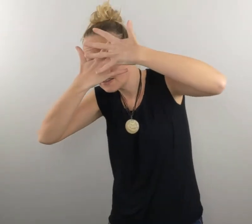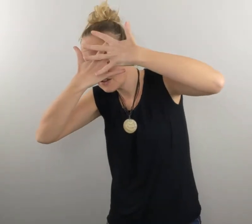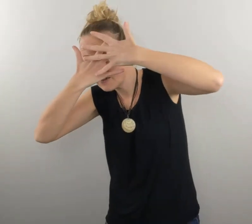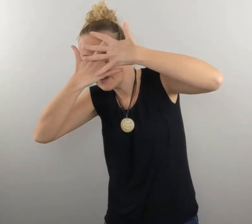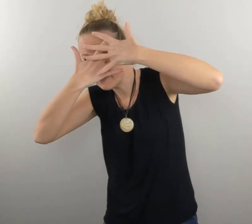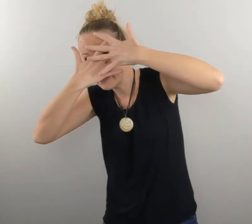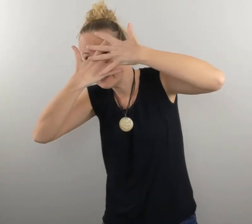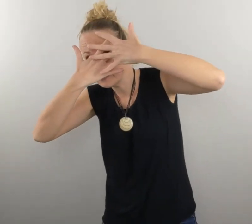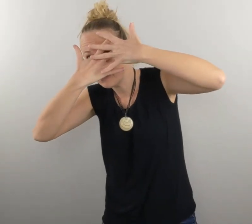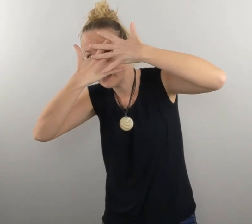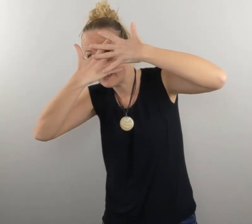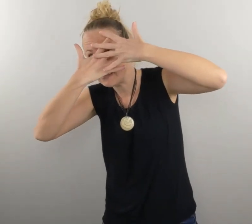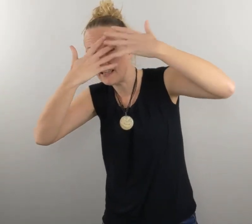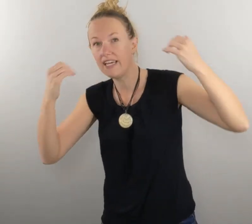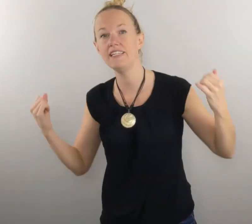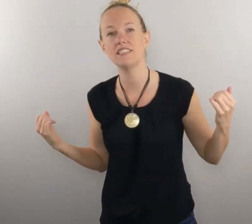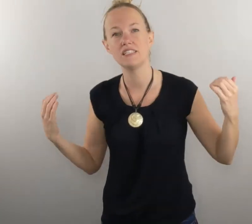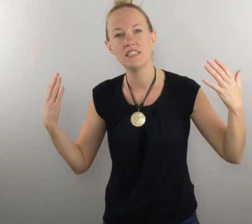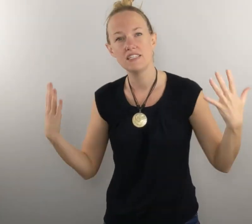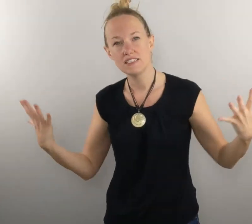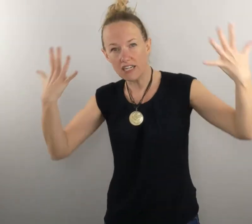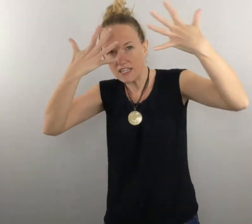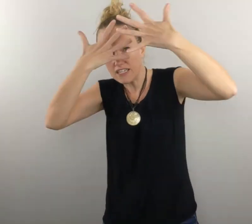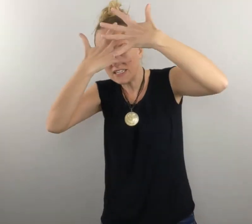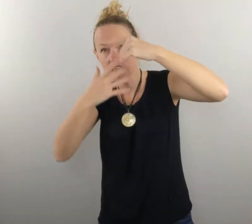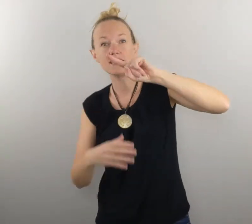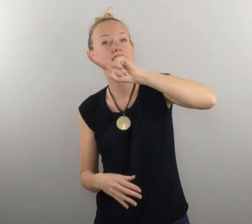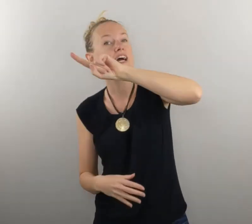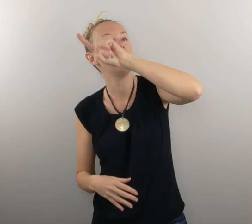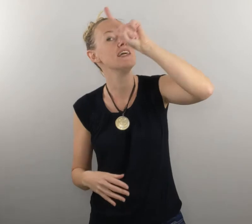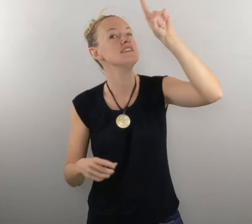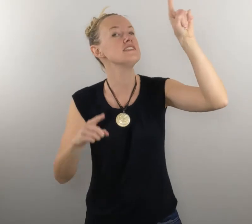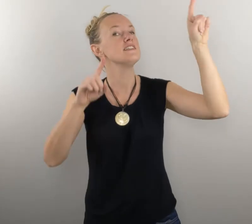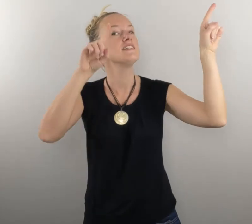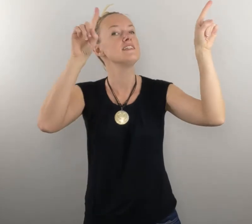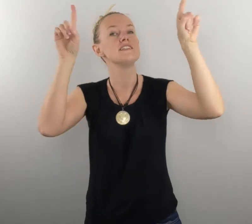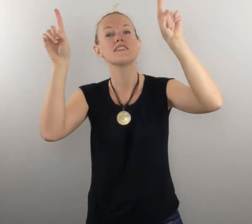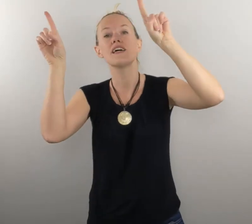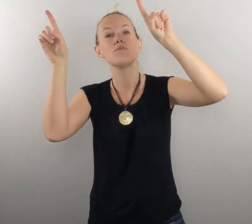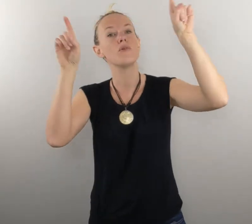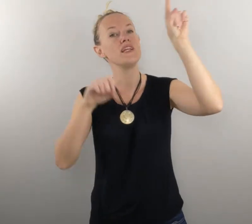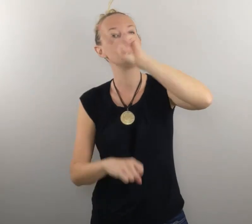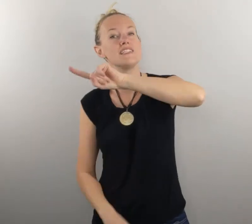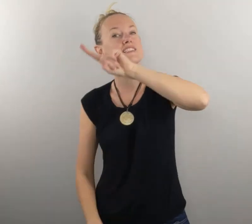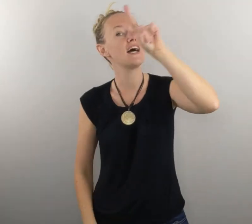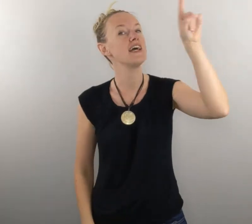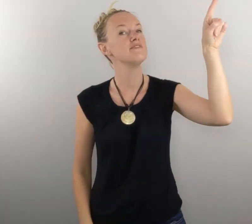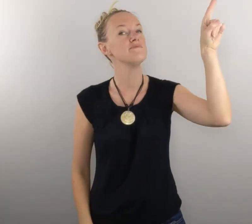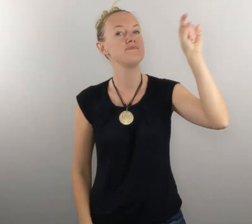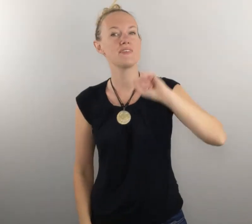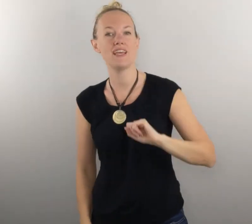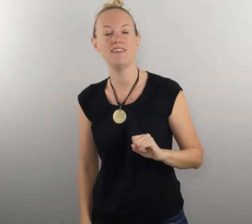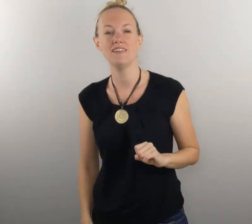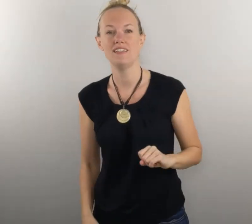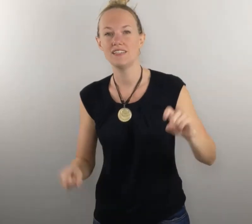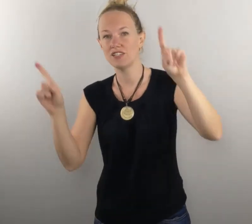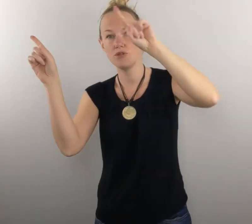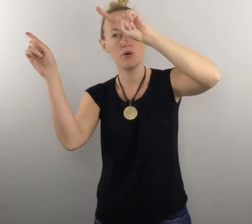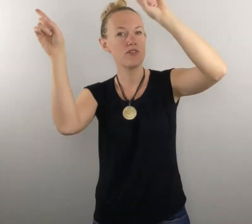over your face, blocking the light, darkened, and then skies, just kind of pointing to the sky, okay? You can do both